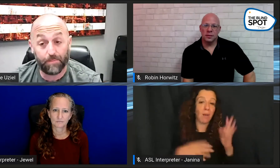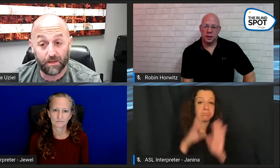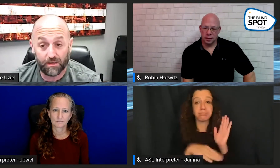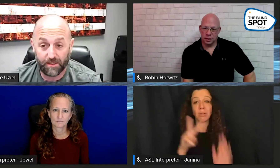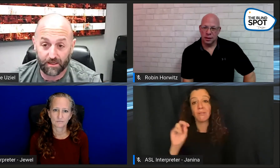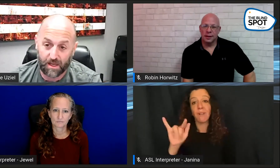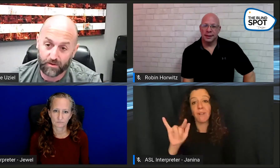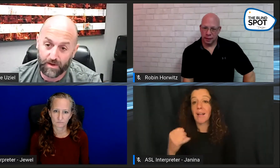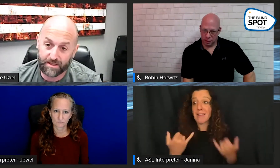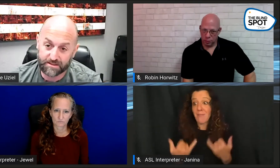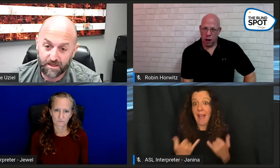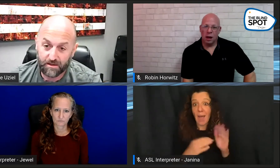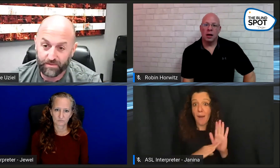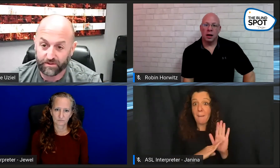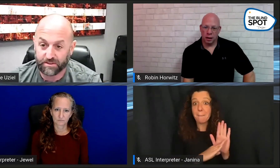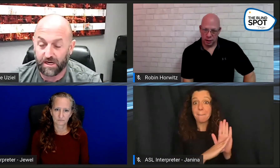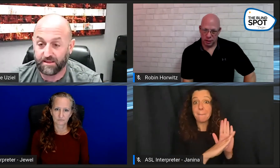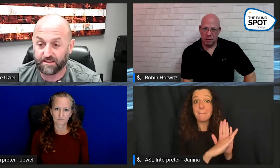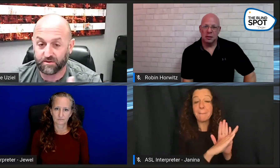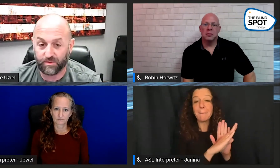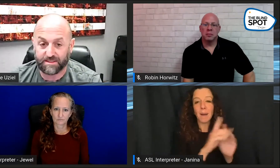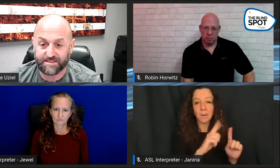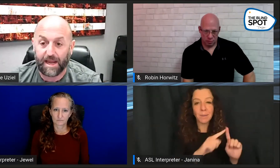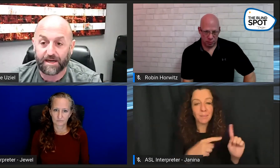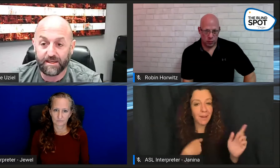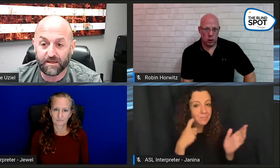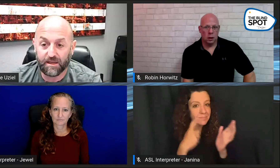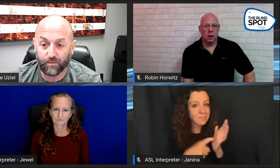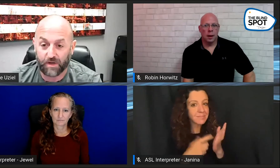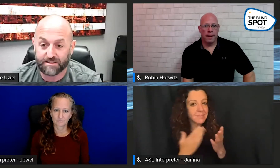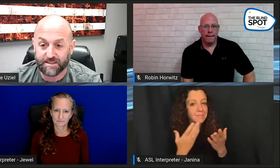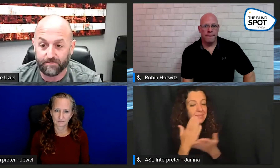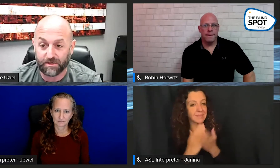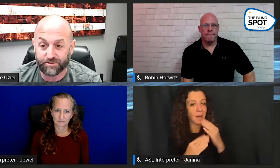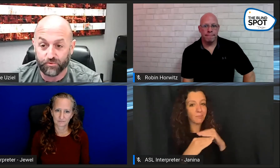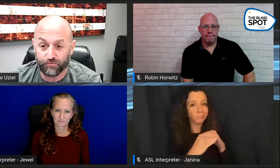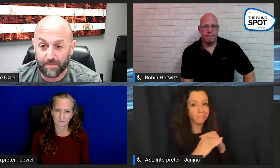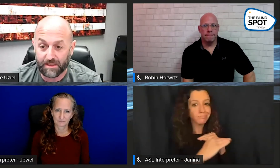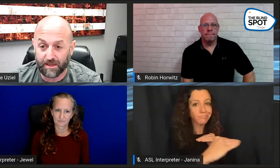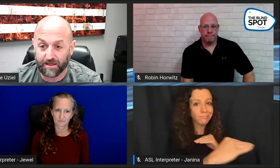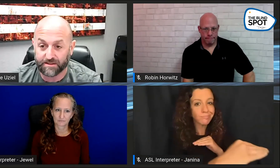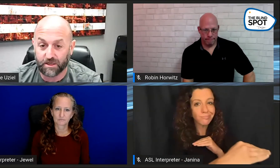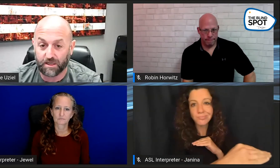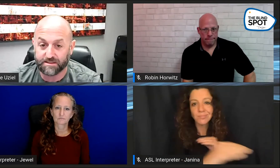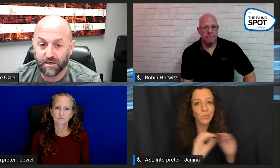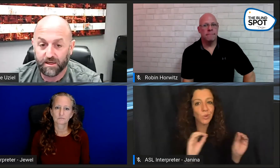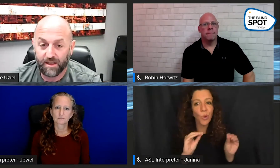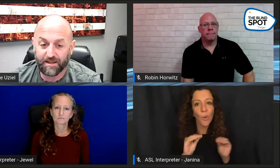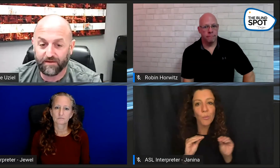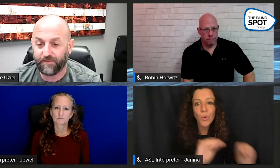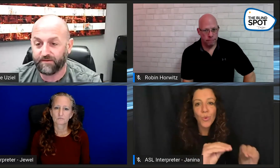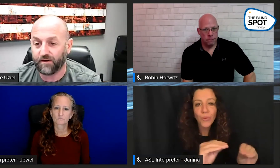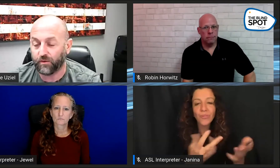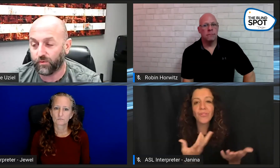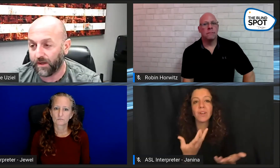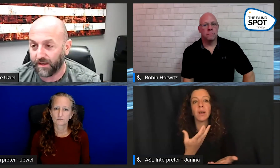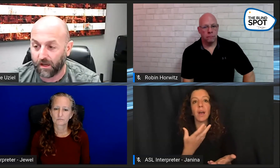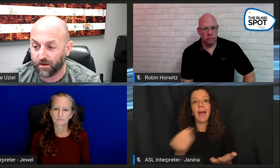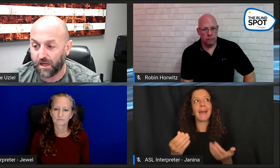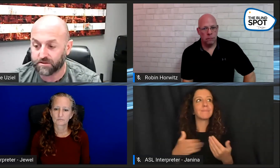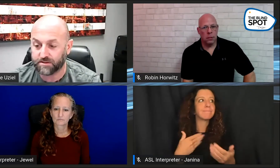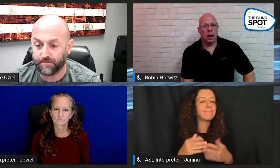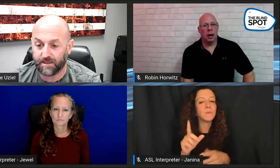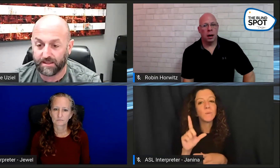moving up in a lot of ways, but there's a lot of things that are really stagnant, and we're not seeing much movement, and it's causing, and even if it's, you know,